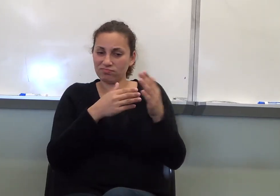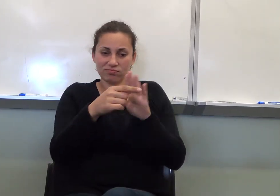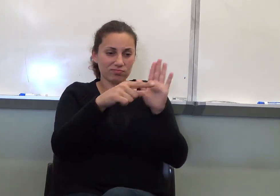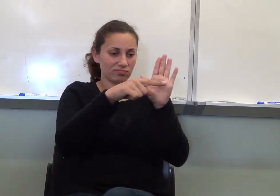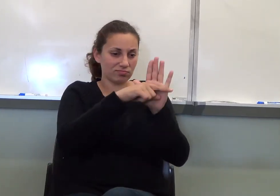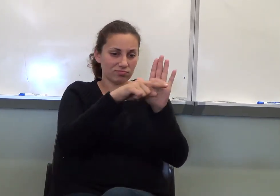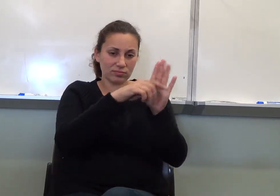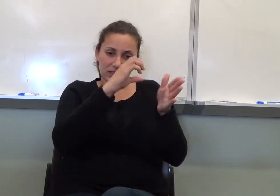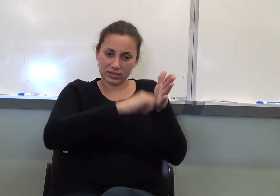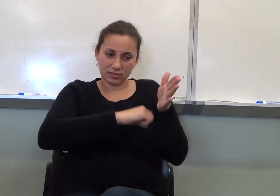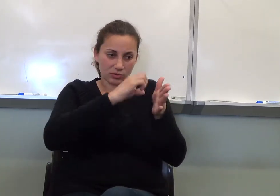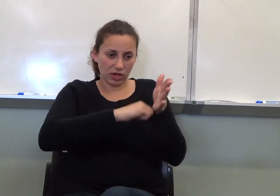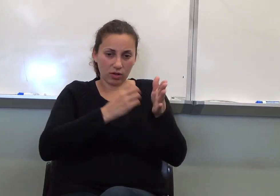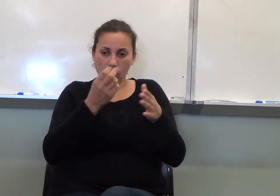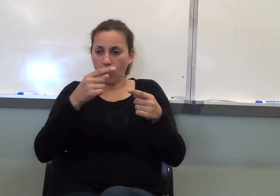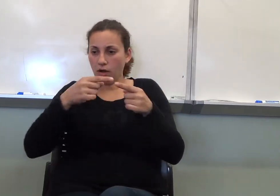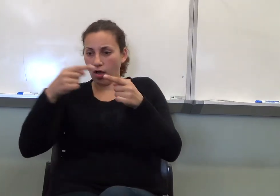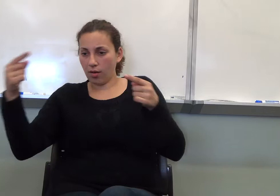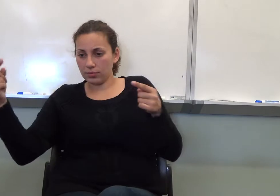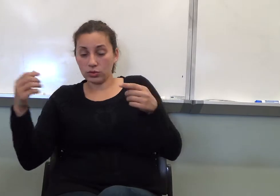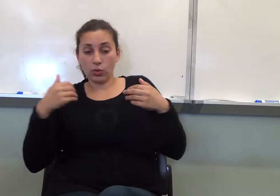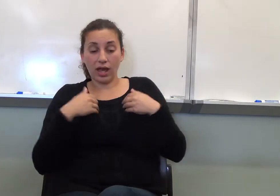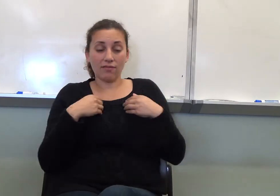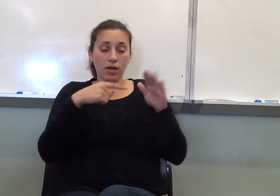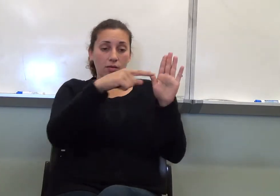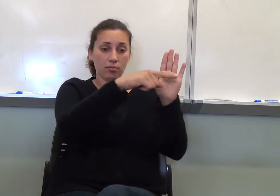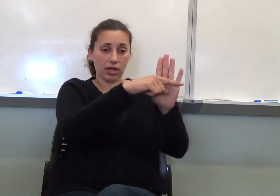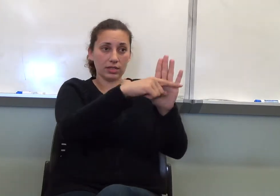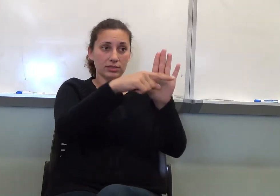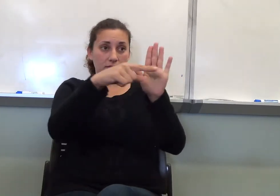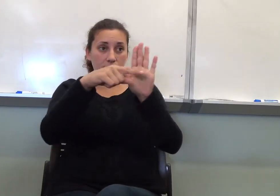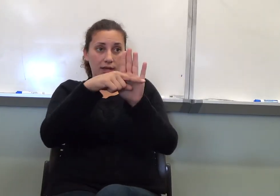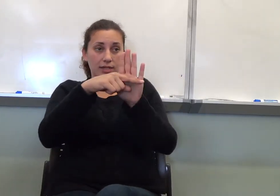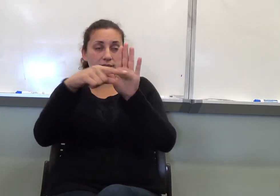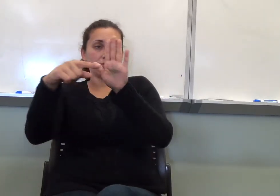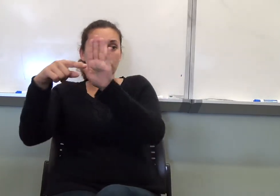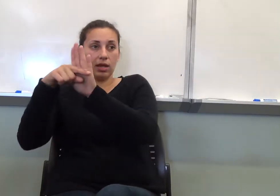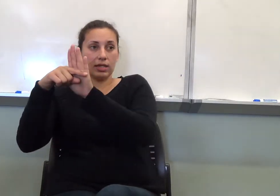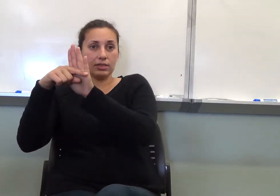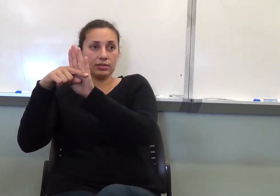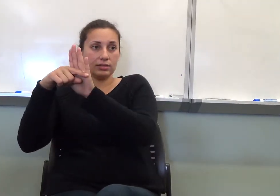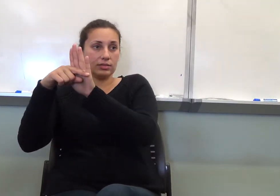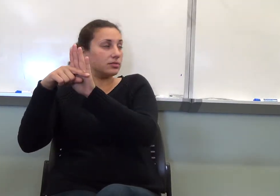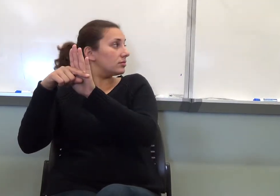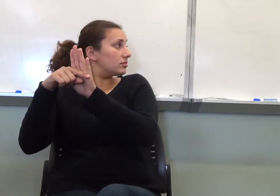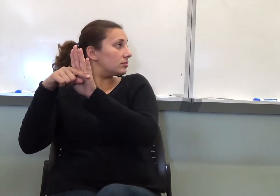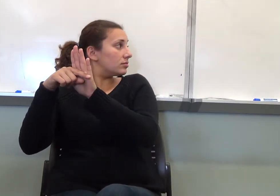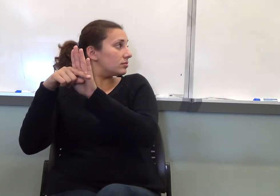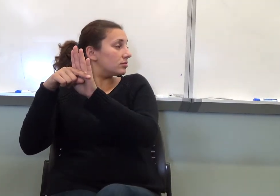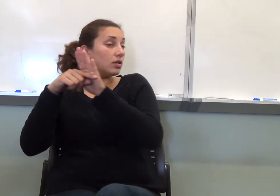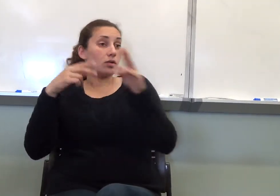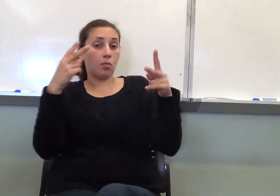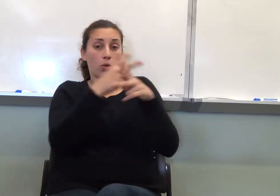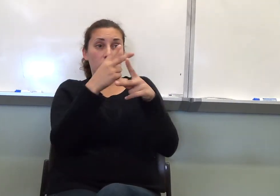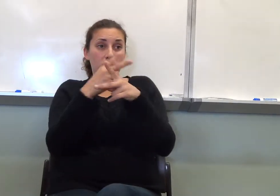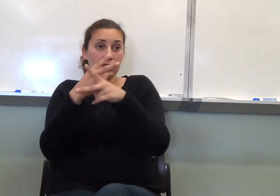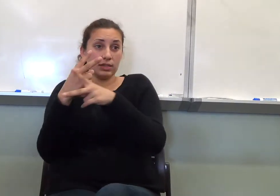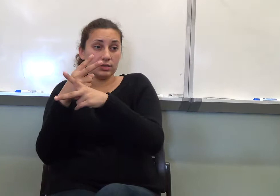signs. You've got minus, minus, and minus. The effect of this multiplication with all those little detailed